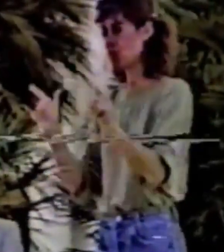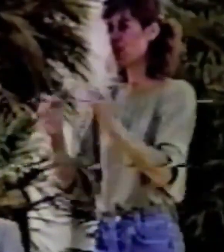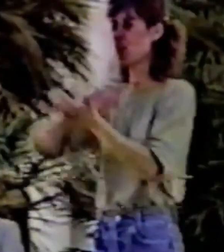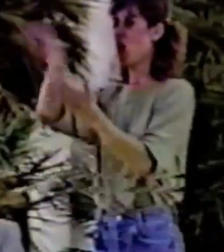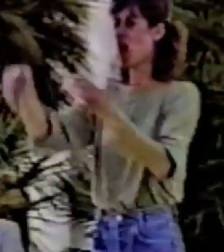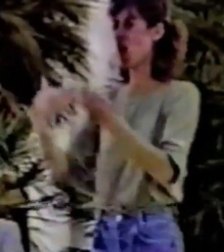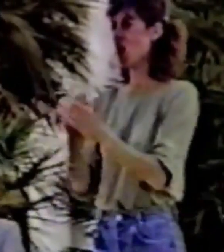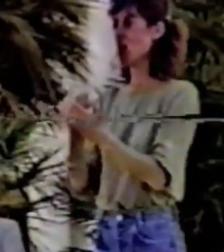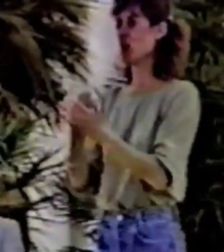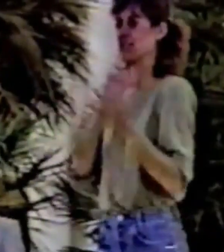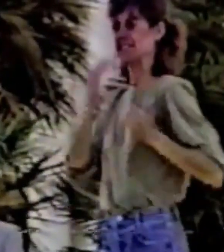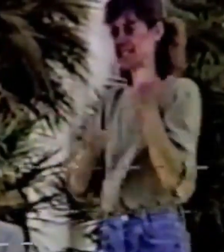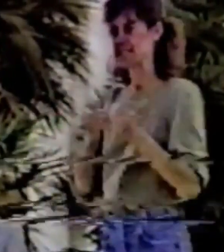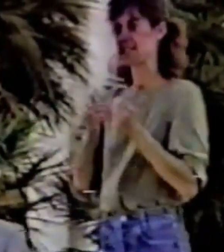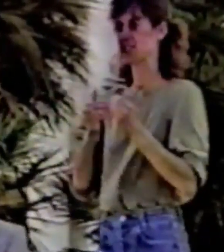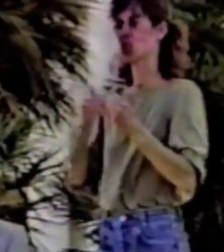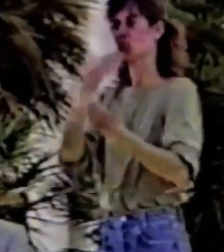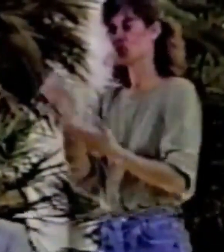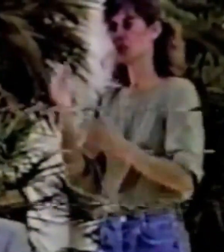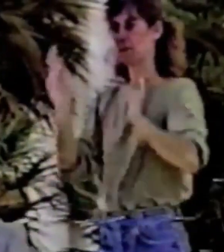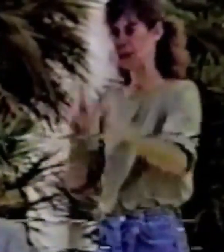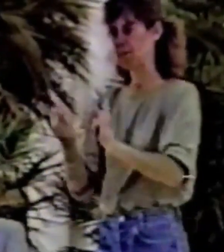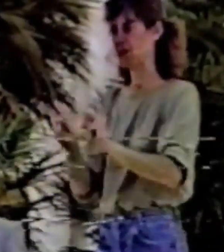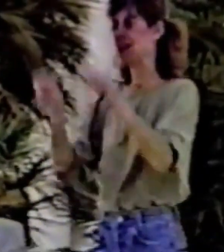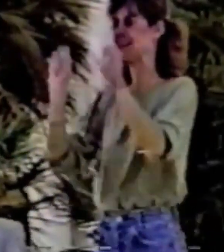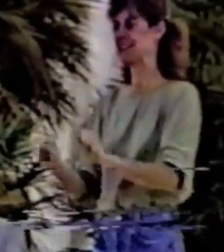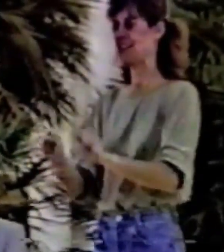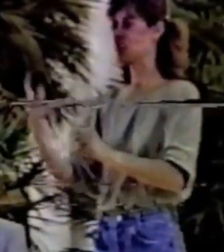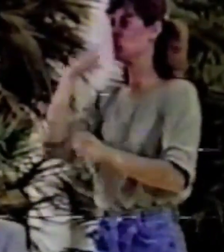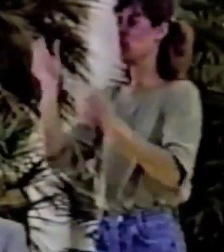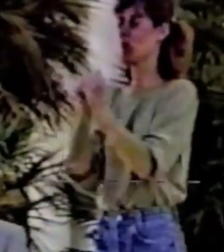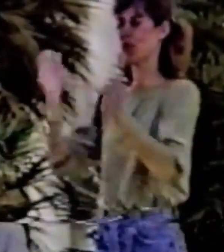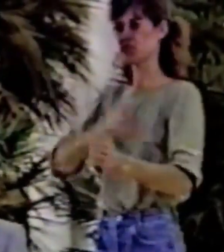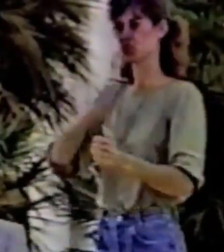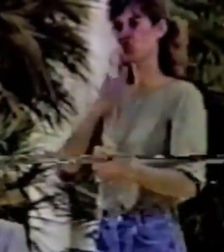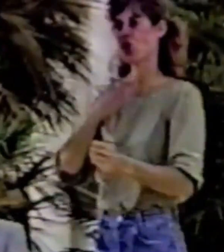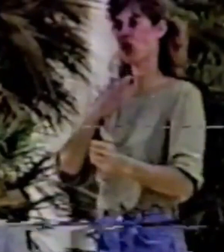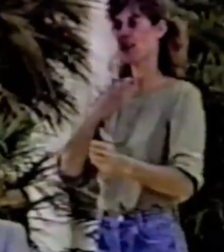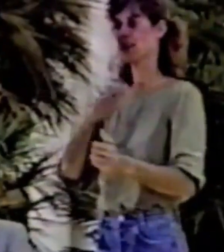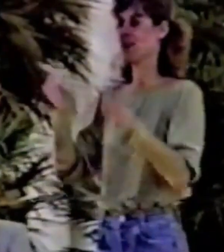when all decent, compassionate people can shout with joy